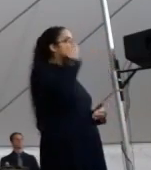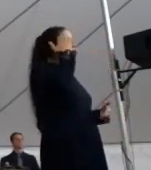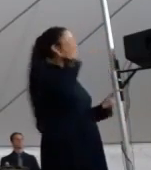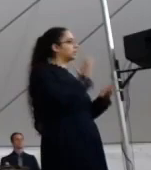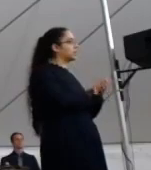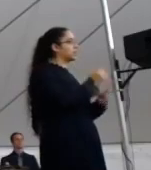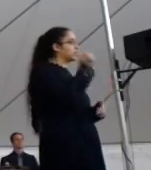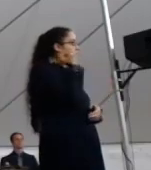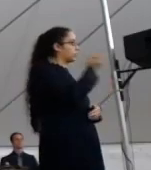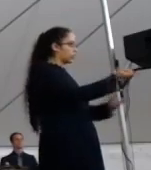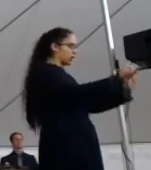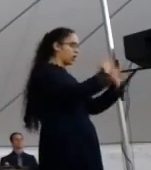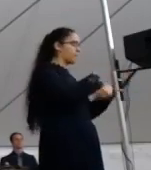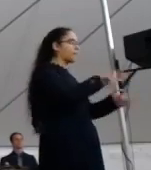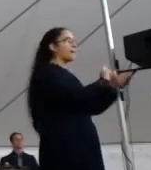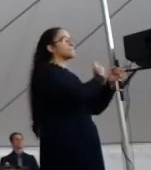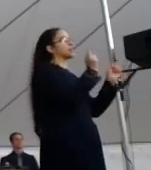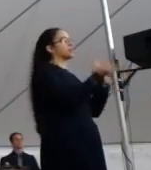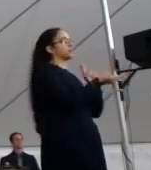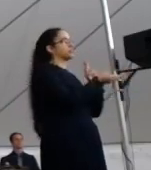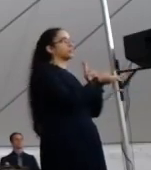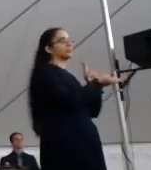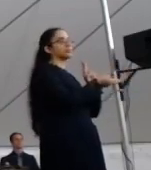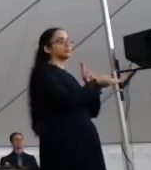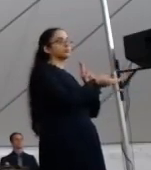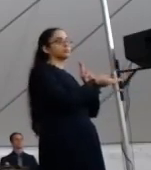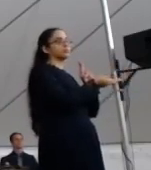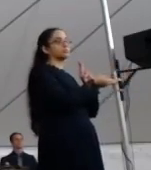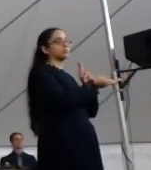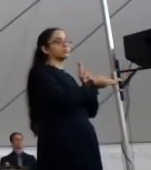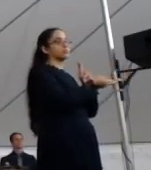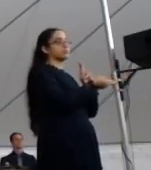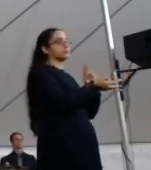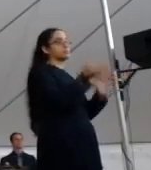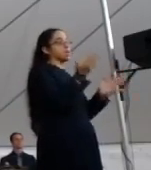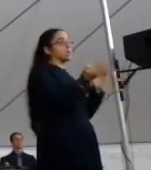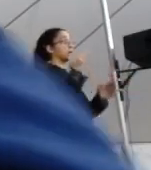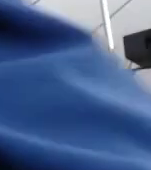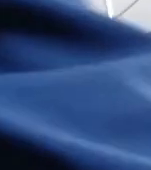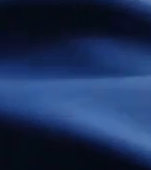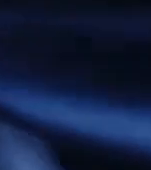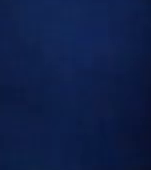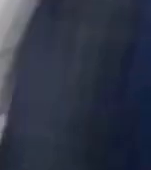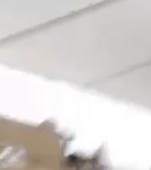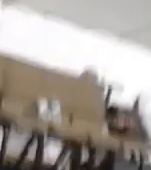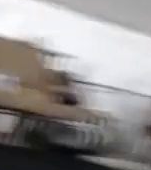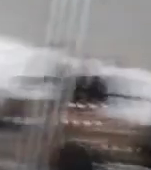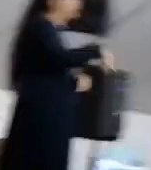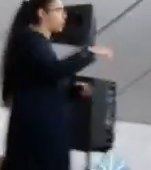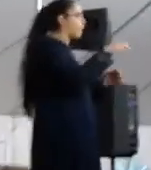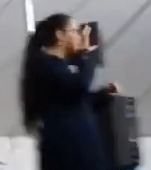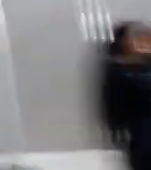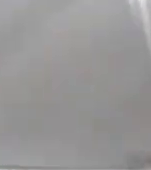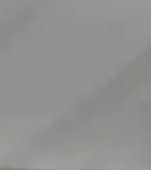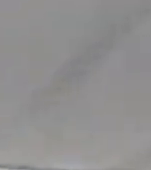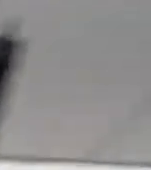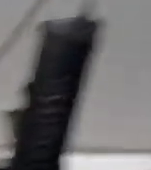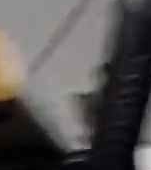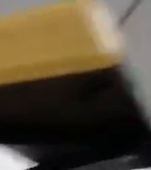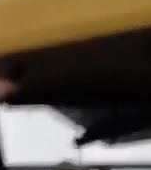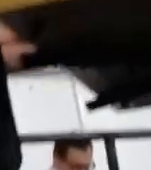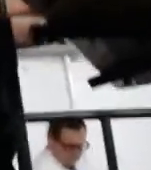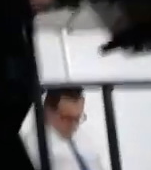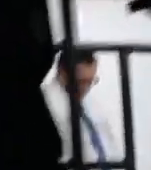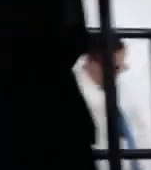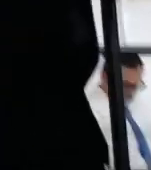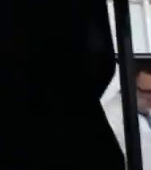sincerely repent and pray, that you'll, maybe all you'll get's a glimpse. Maybe all you'll just get is a small glimpse. But I believe that God